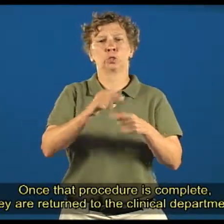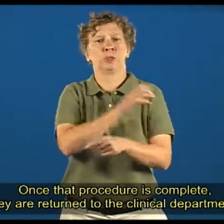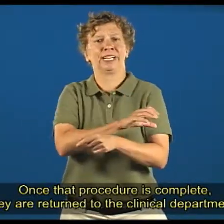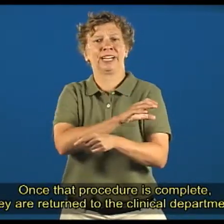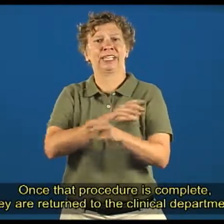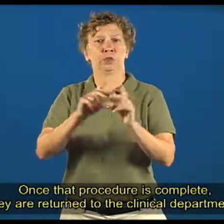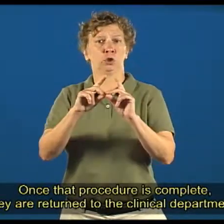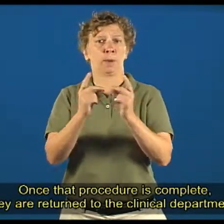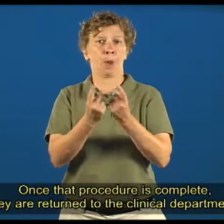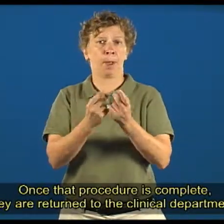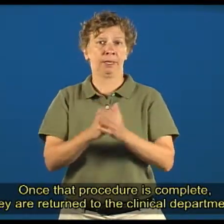clinical department.